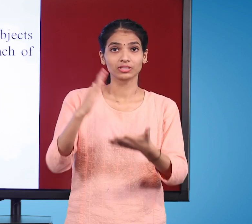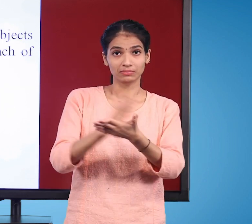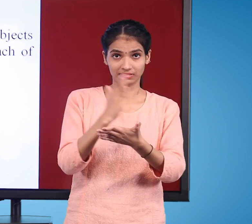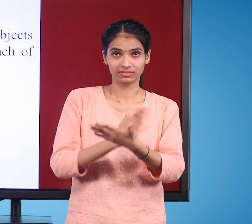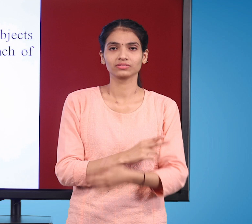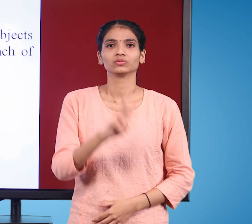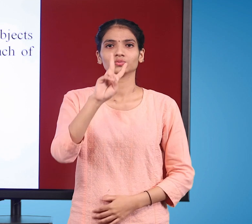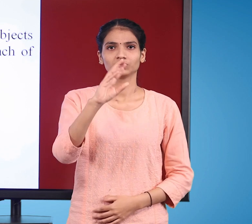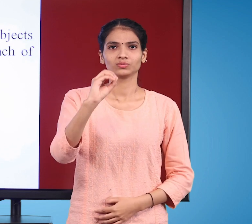Page 200.